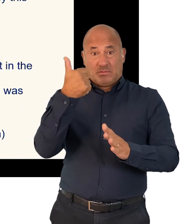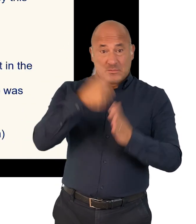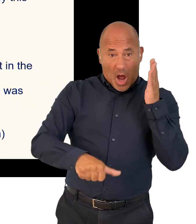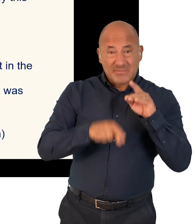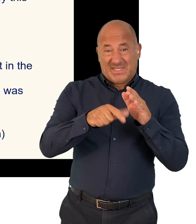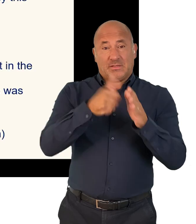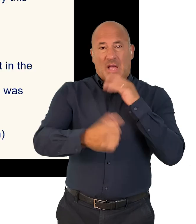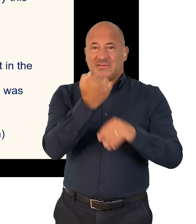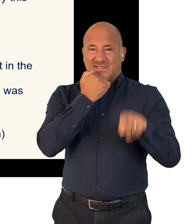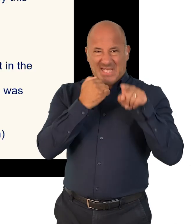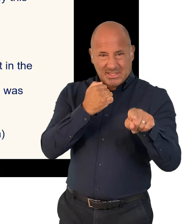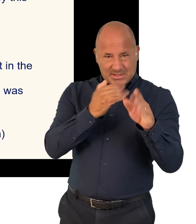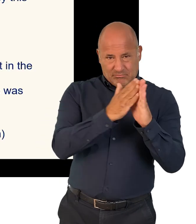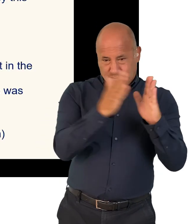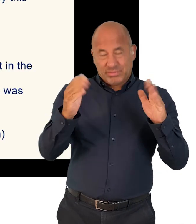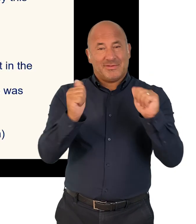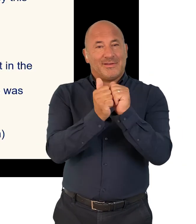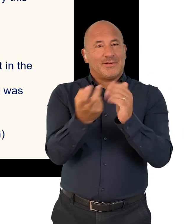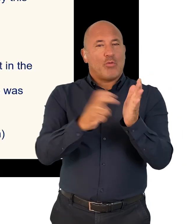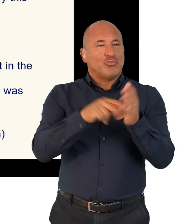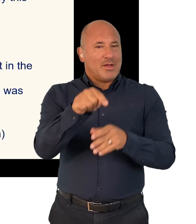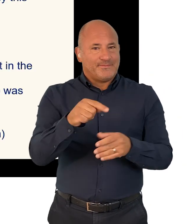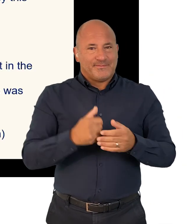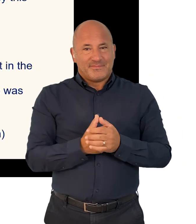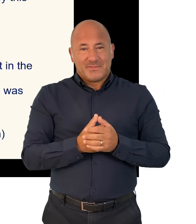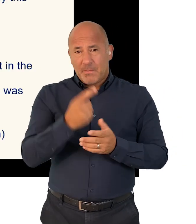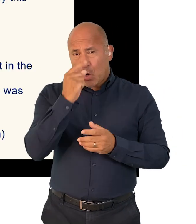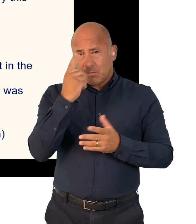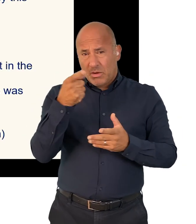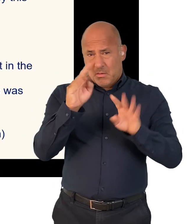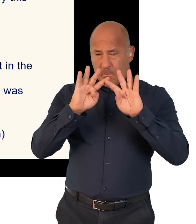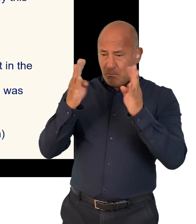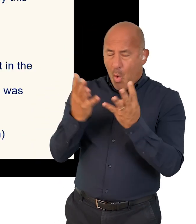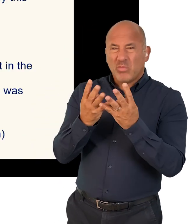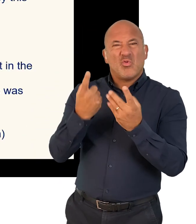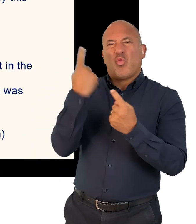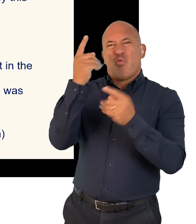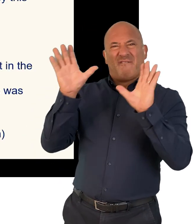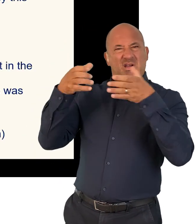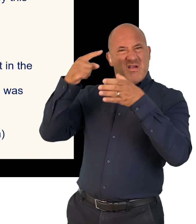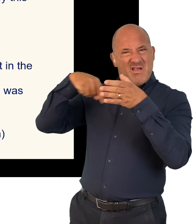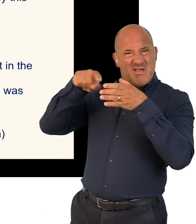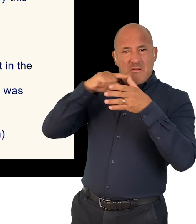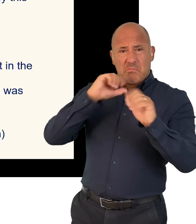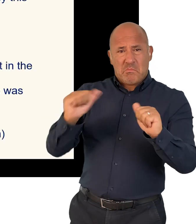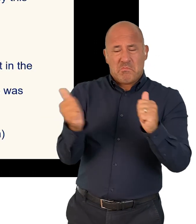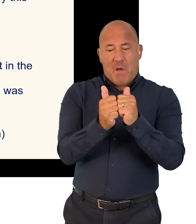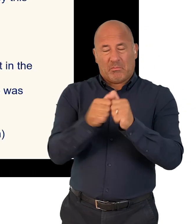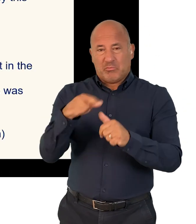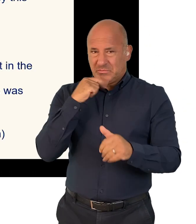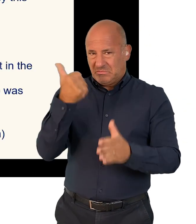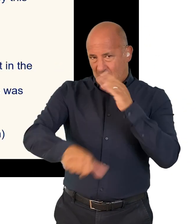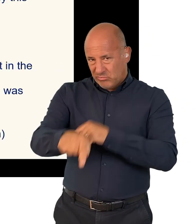deliver the project as set out in your grant agreement. This is likely to be either the date your board or equivalent confirms